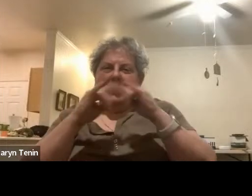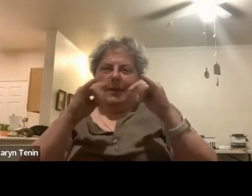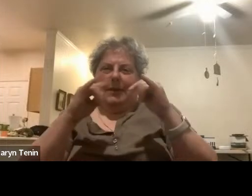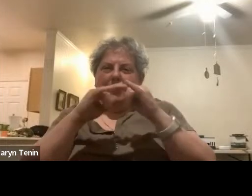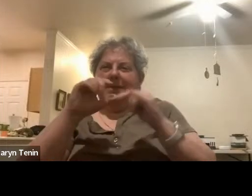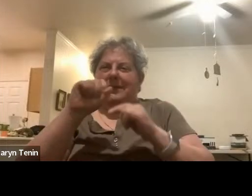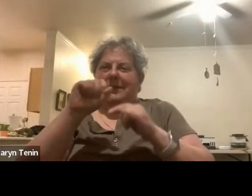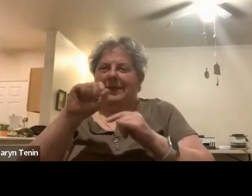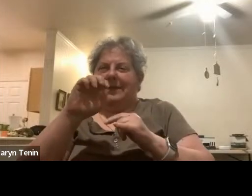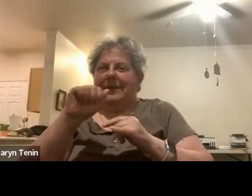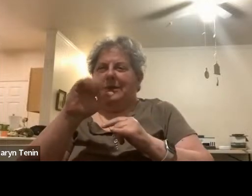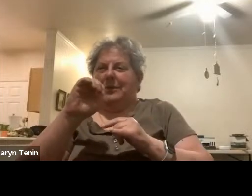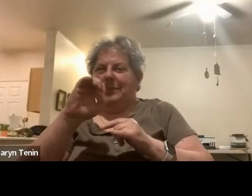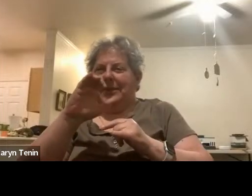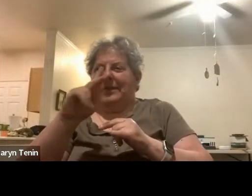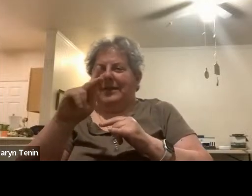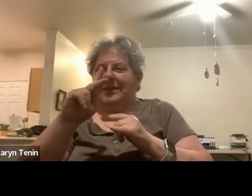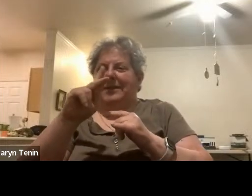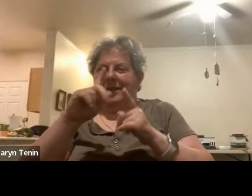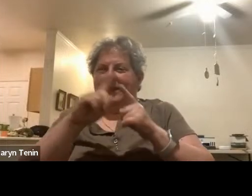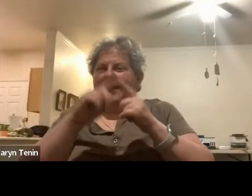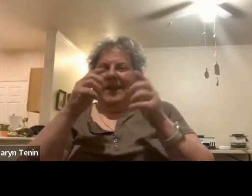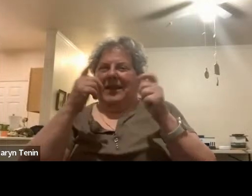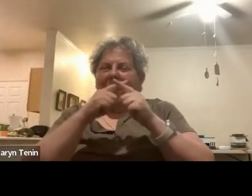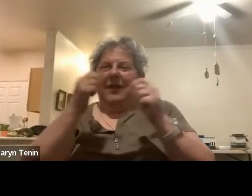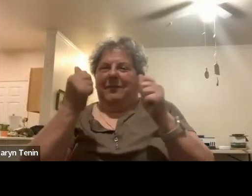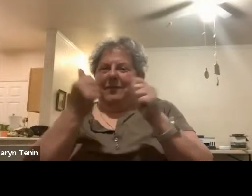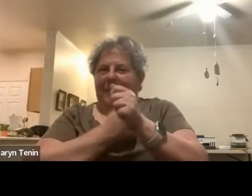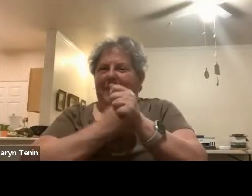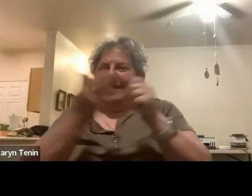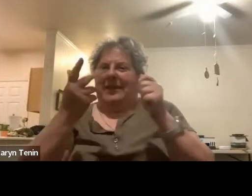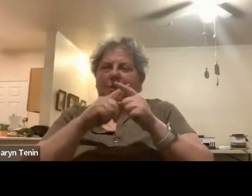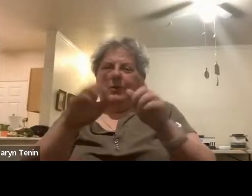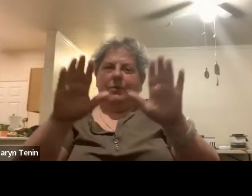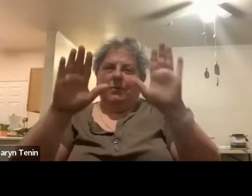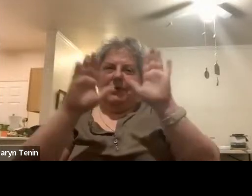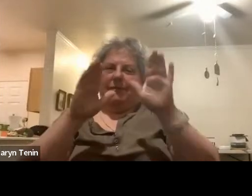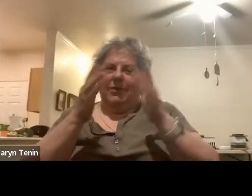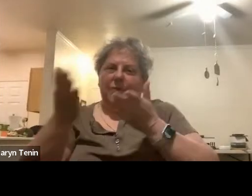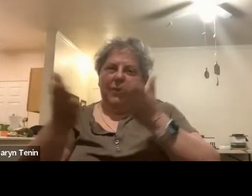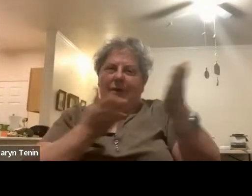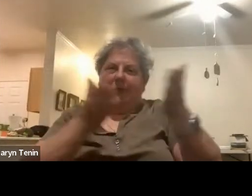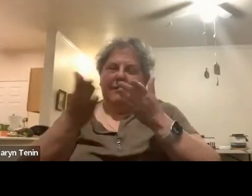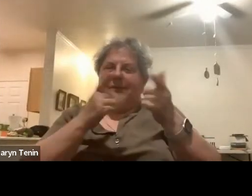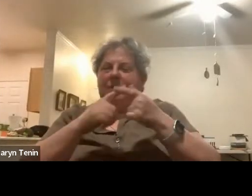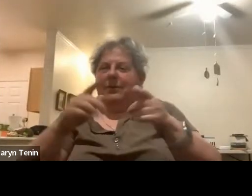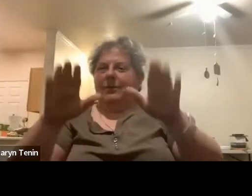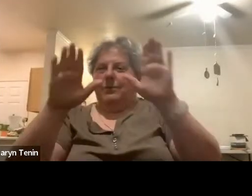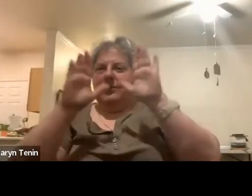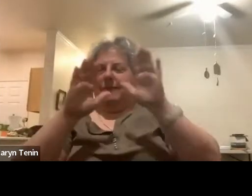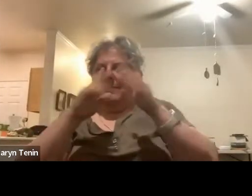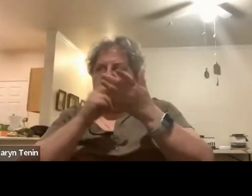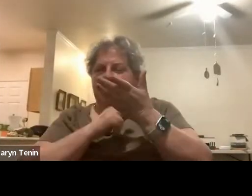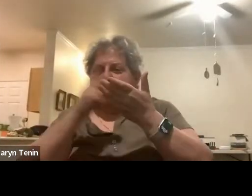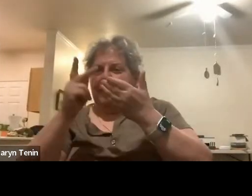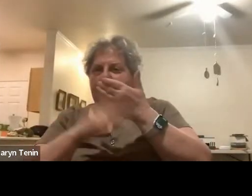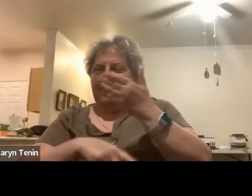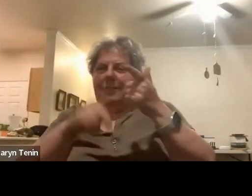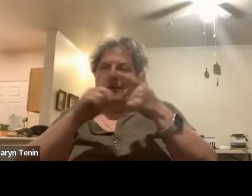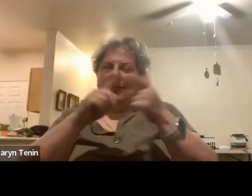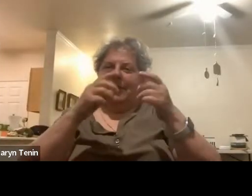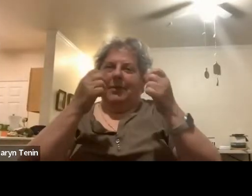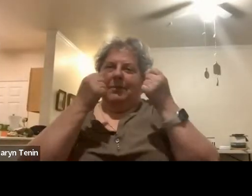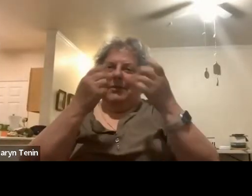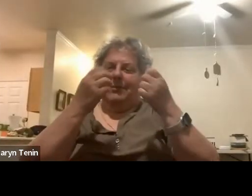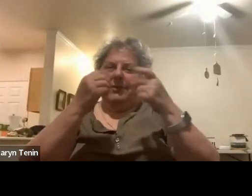in different roles. There's even a deafblind camp called CBEC in Seattle. Seattle provides wonderful services to